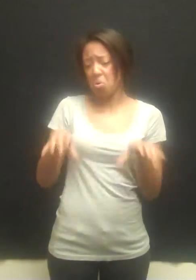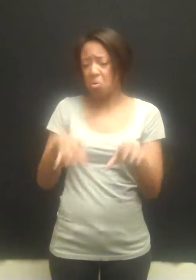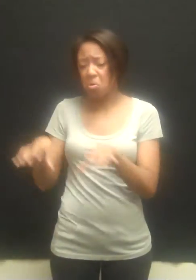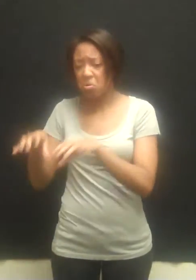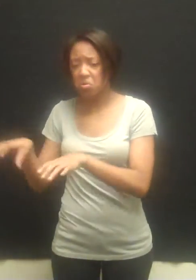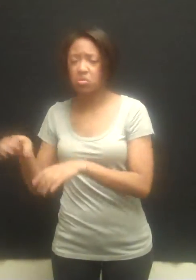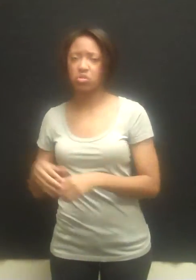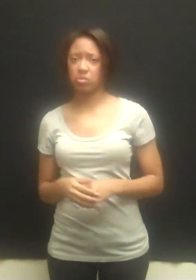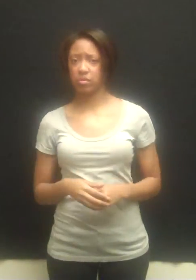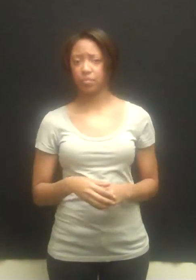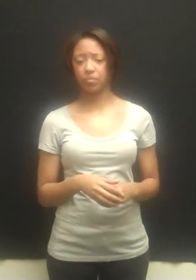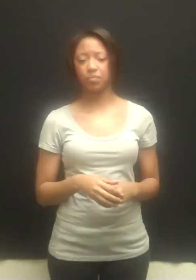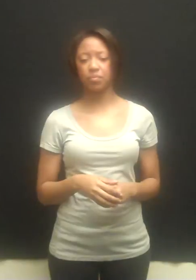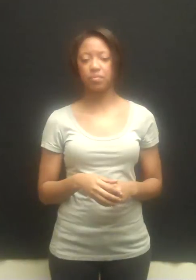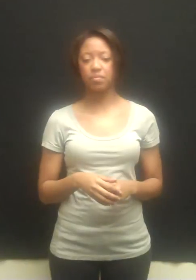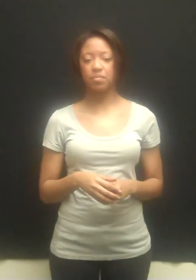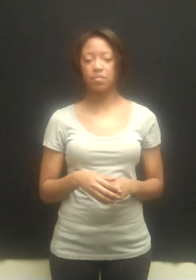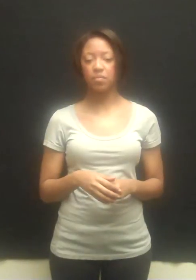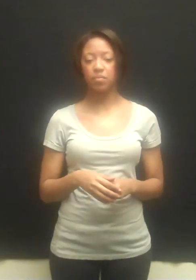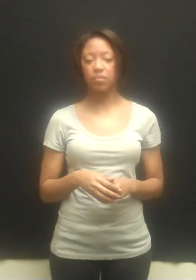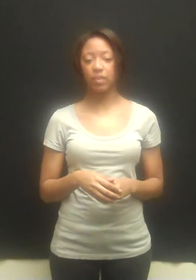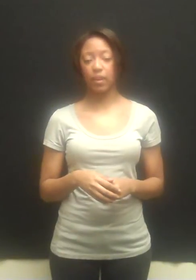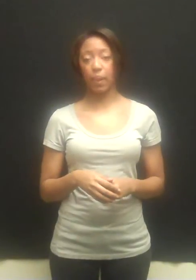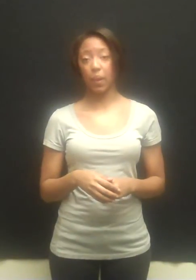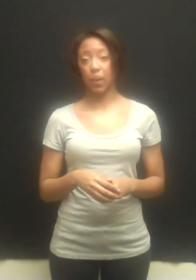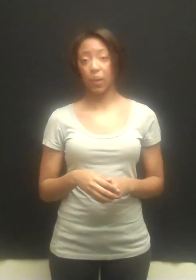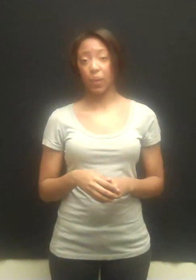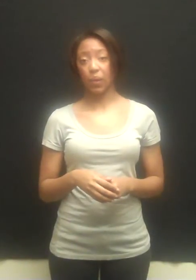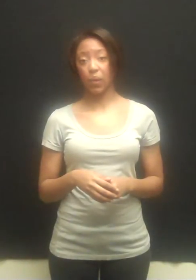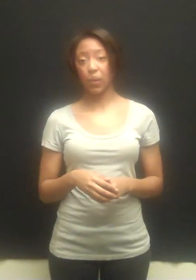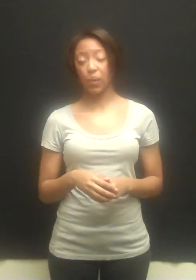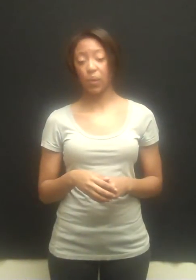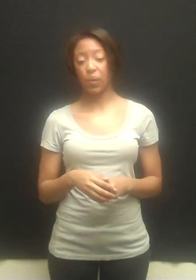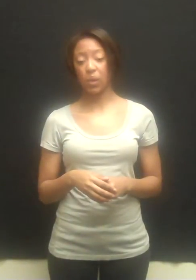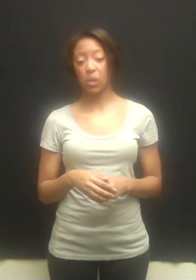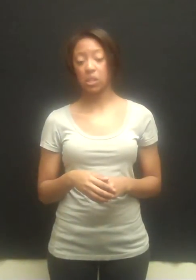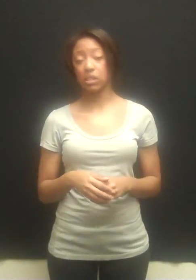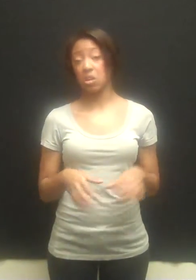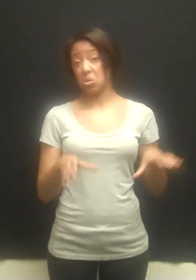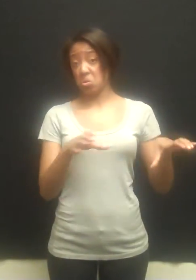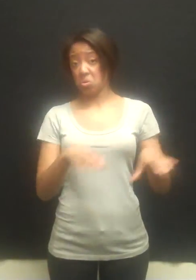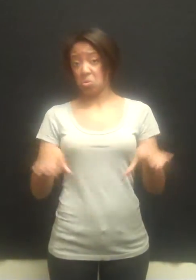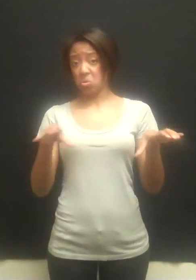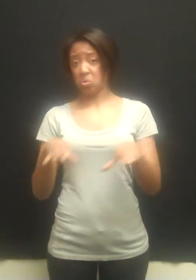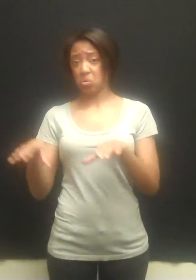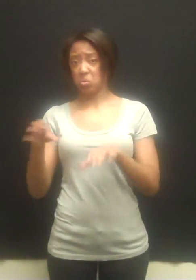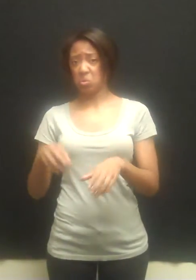Are any of those duties or responsibilities going to be a struggle as a result of your hearing loss?